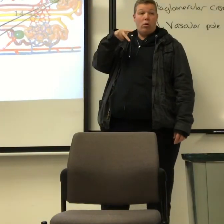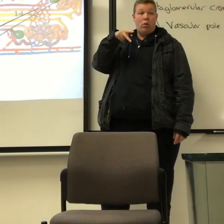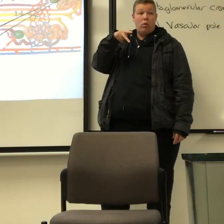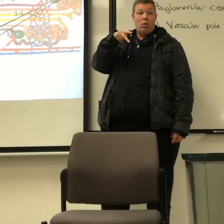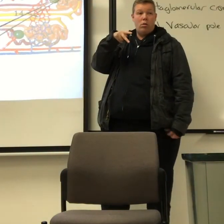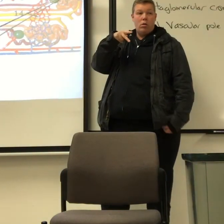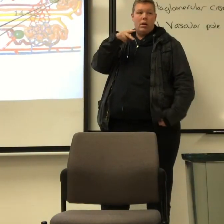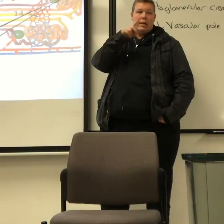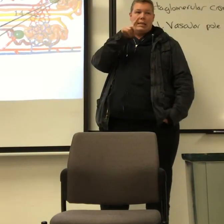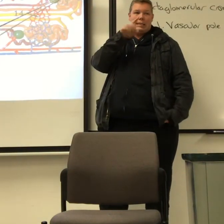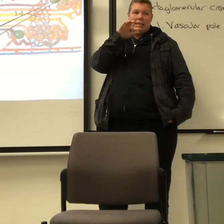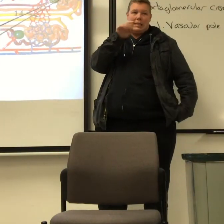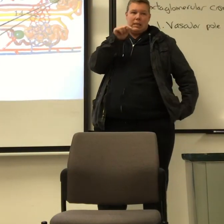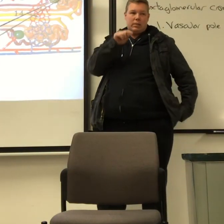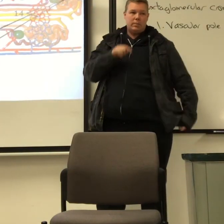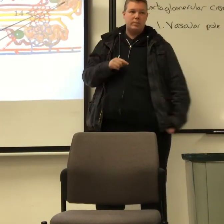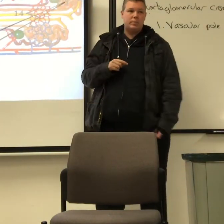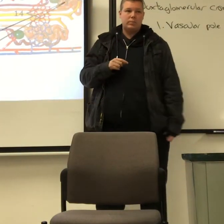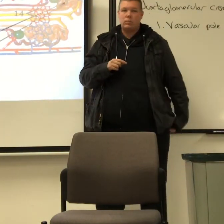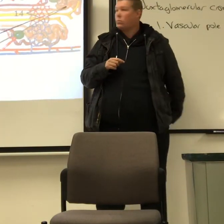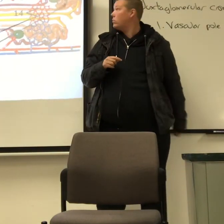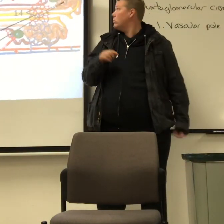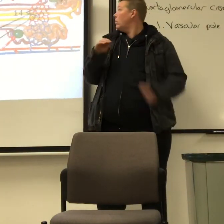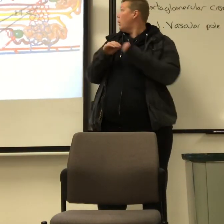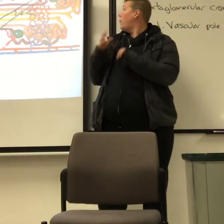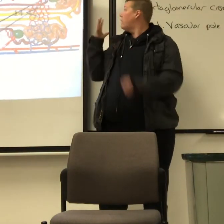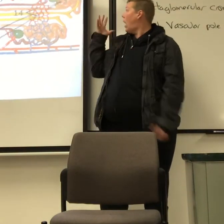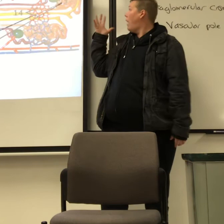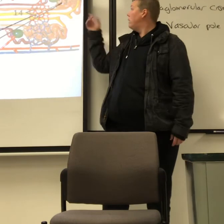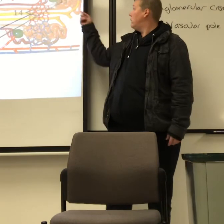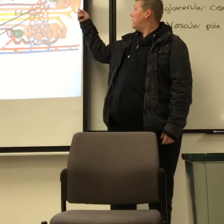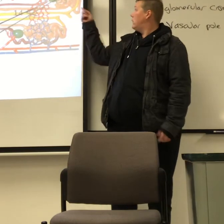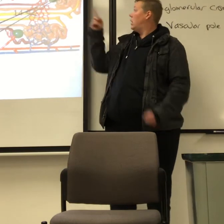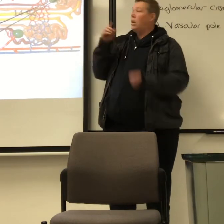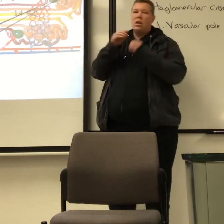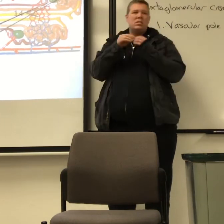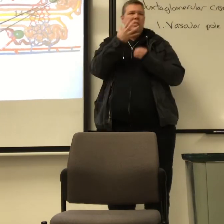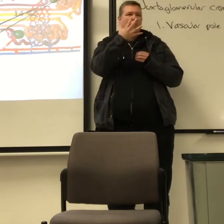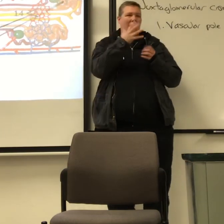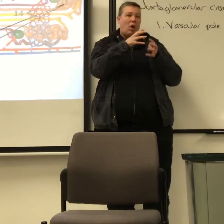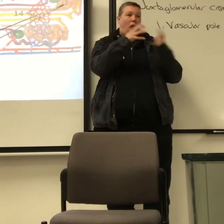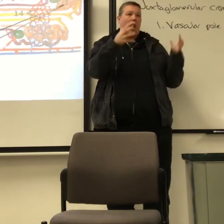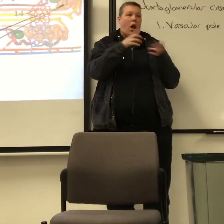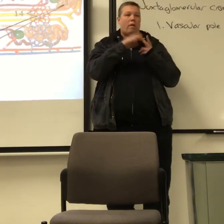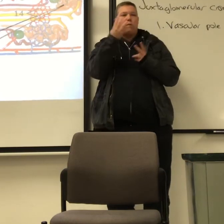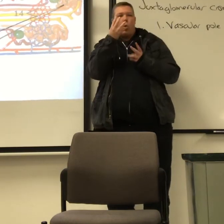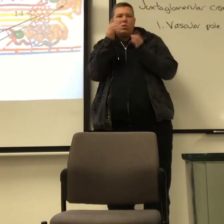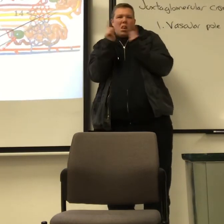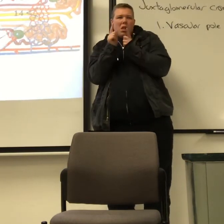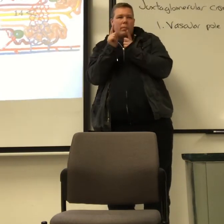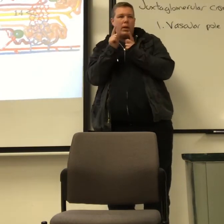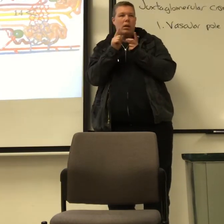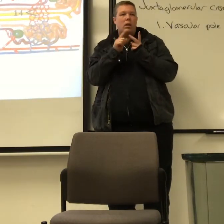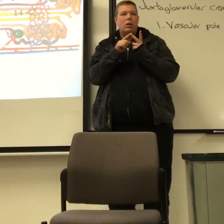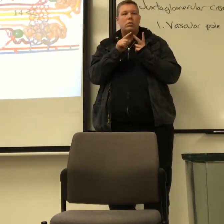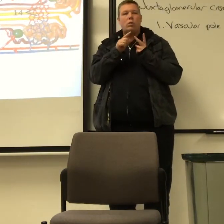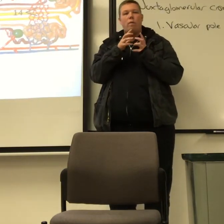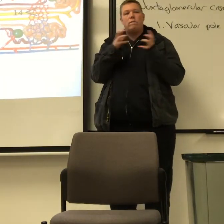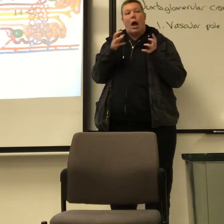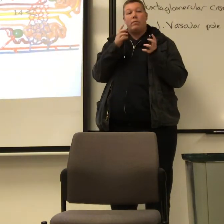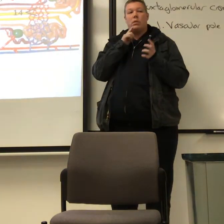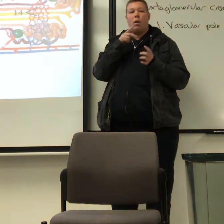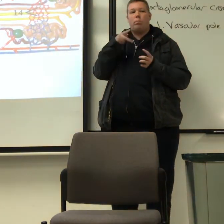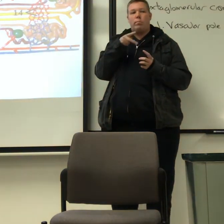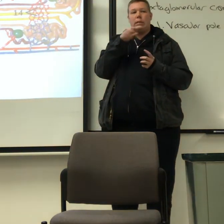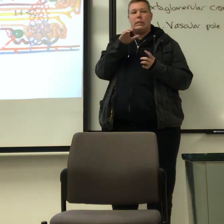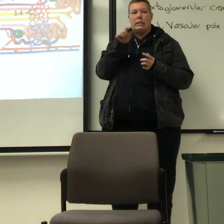Well, it's DCT. Okay. And the 5, see how there's more of 5 than 4? The proximal convoluted tubule, it's like